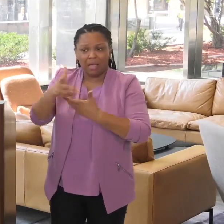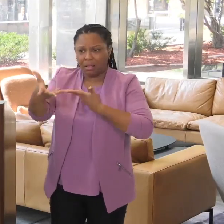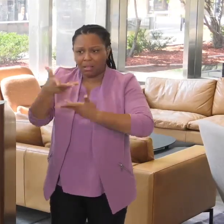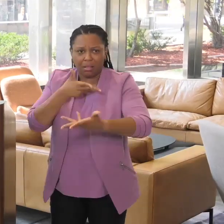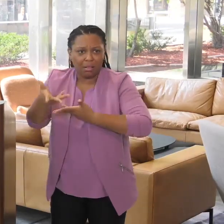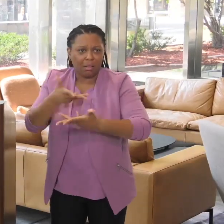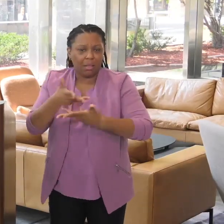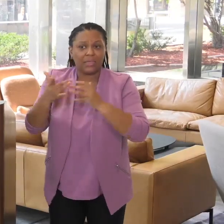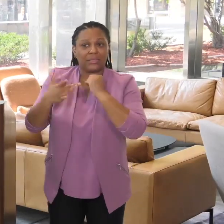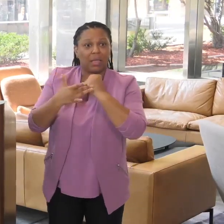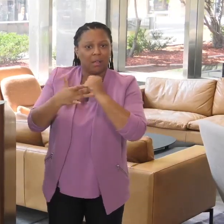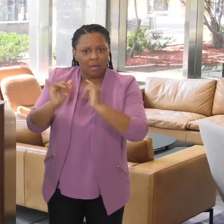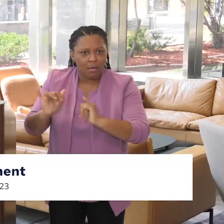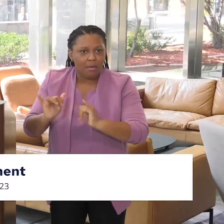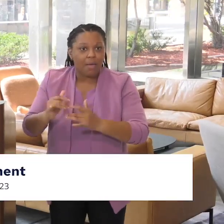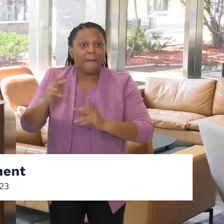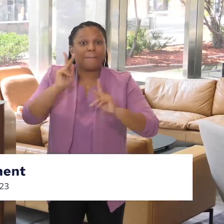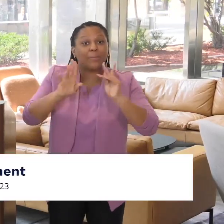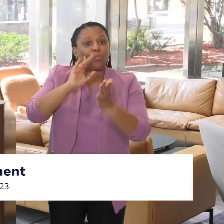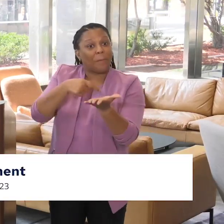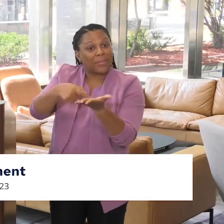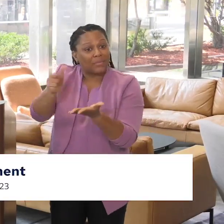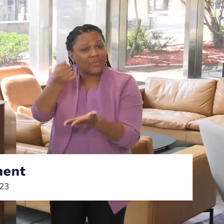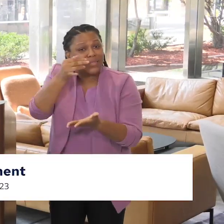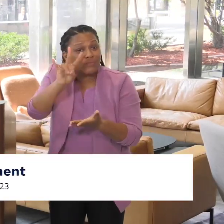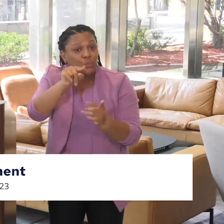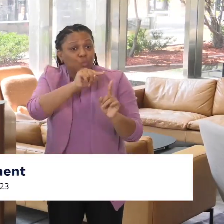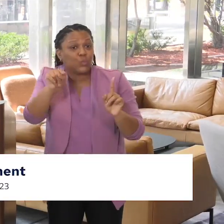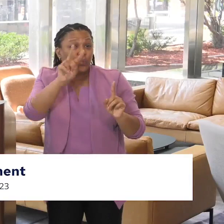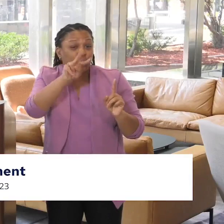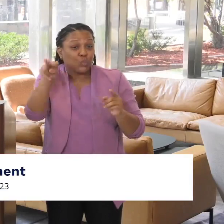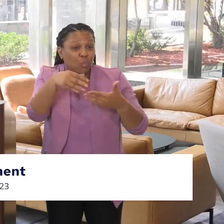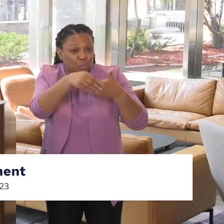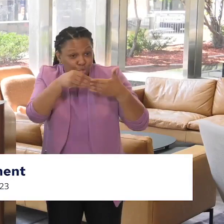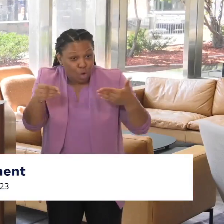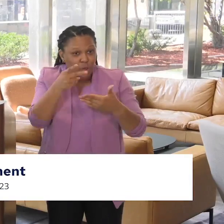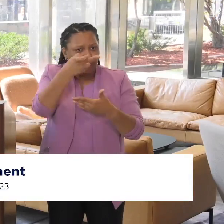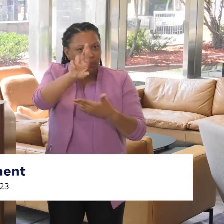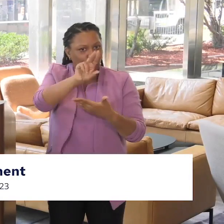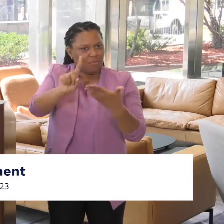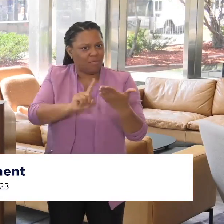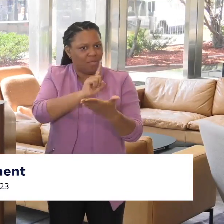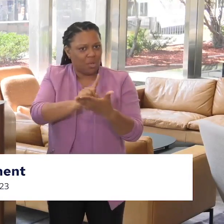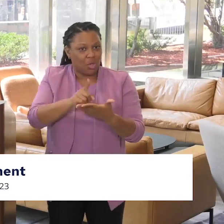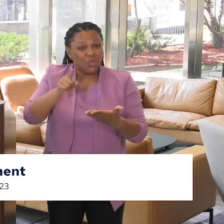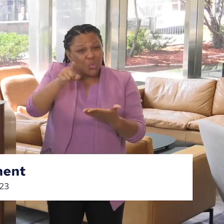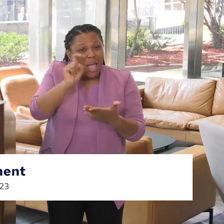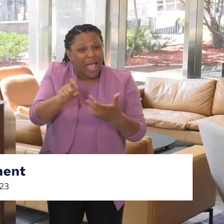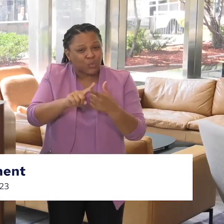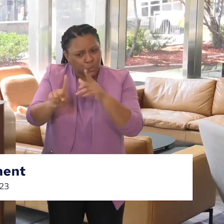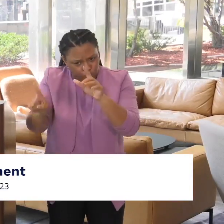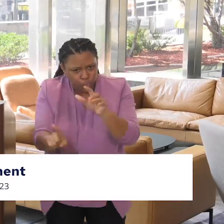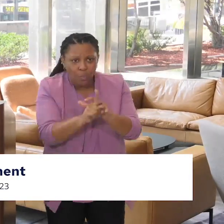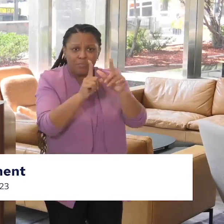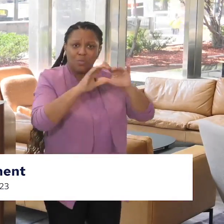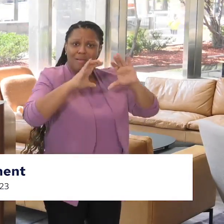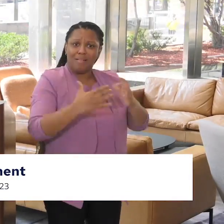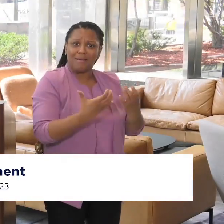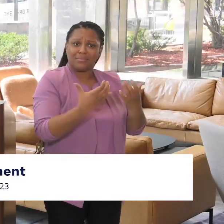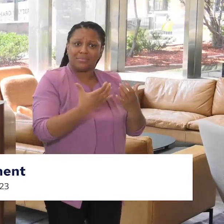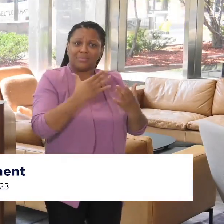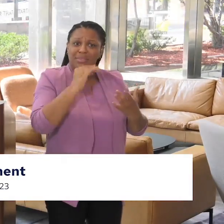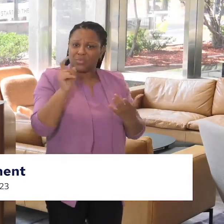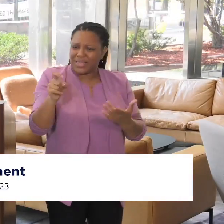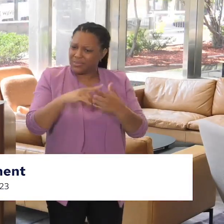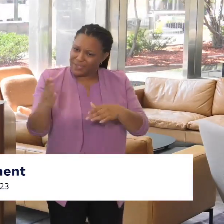paid $17 to $22 an hour. You will need to show up at class. You will need to come get